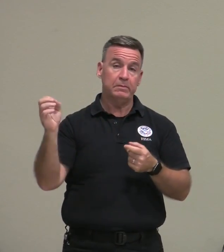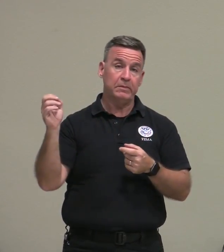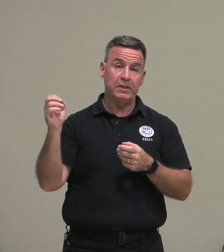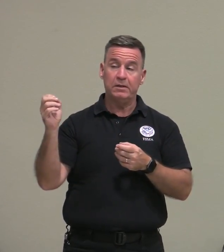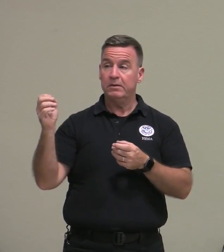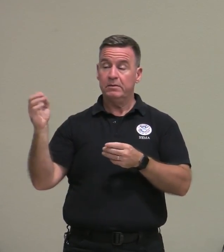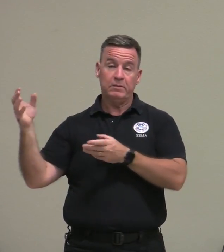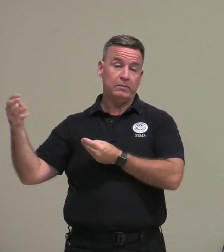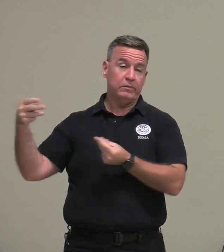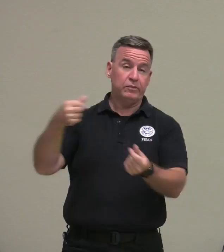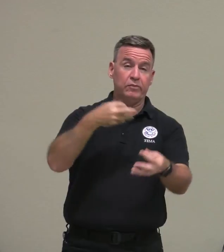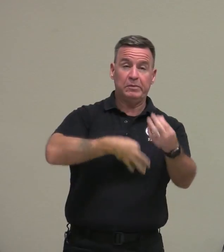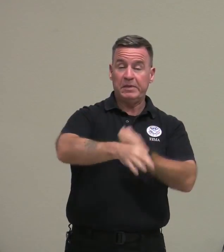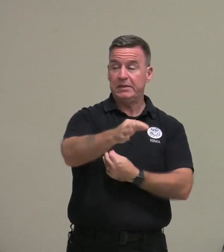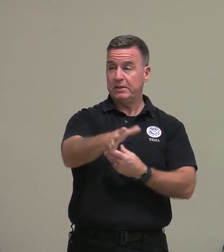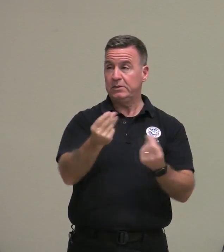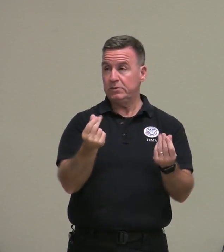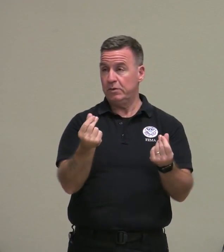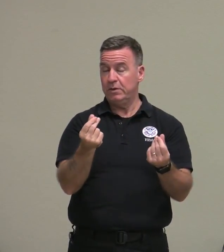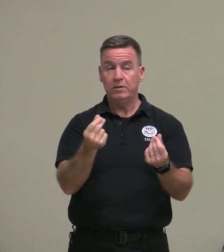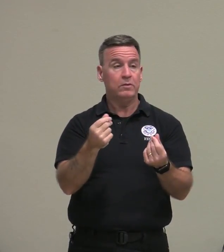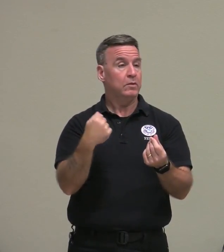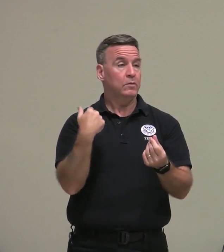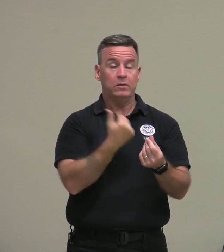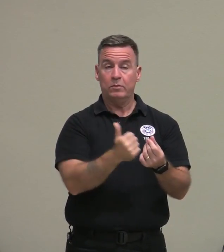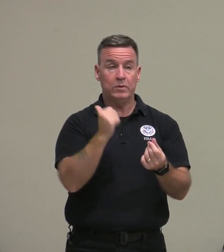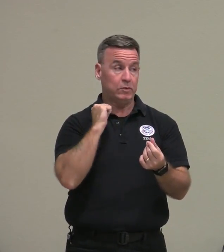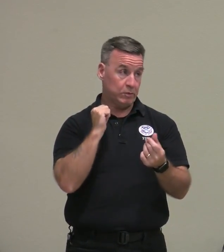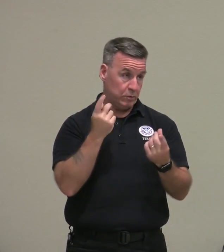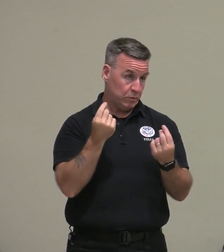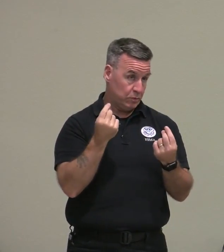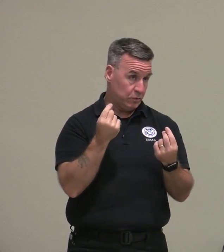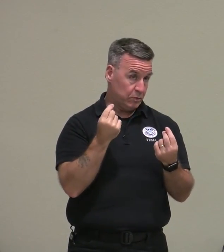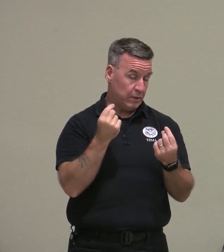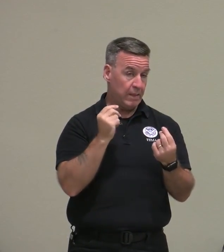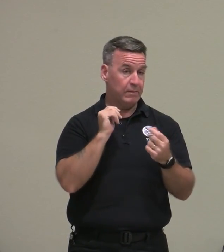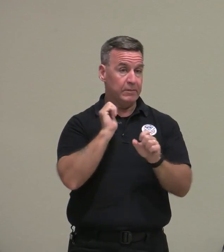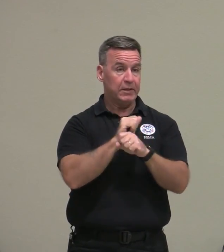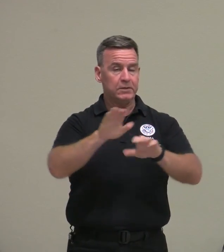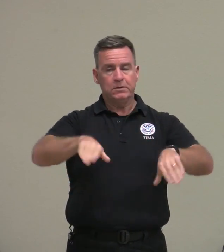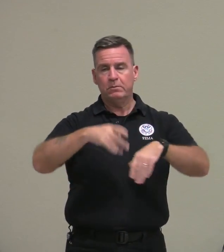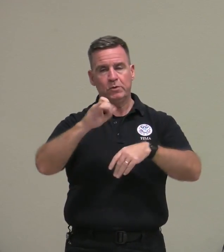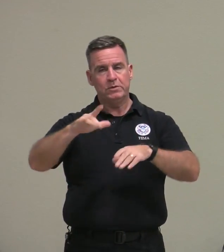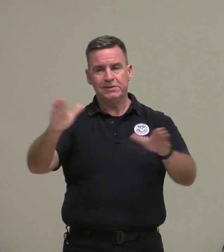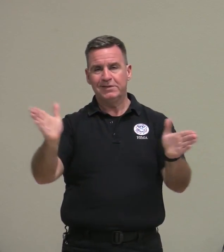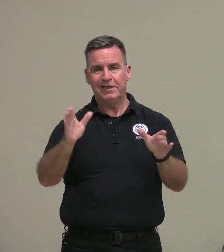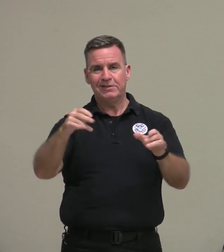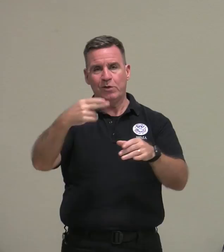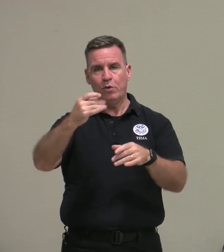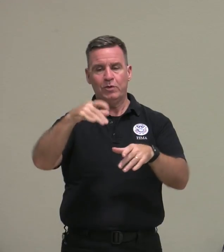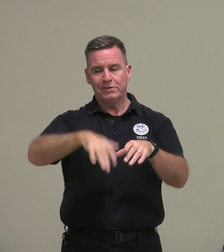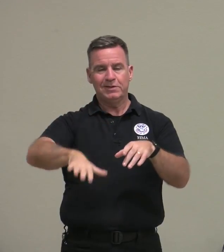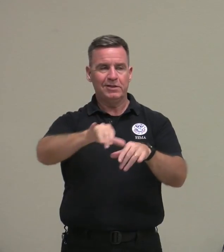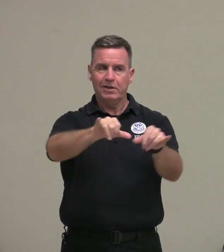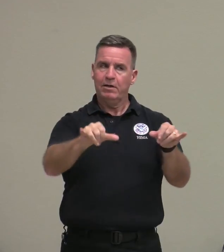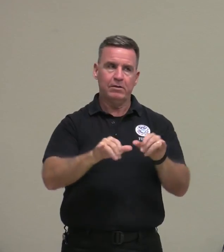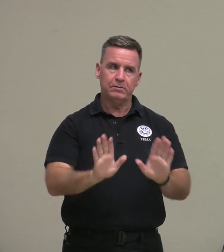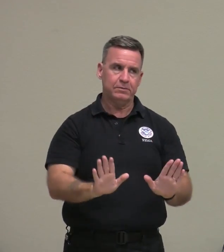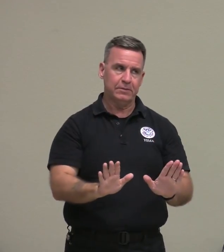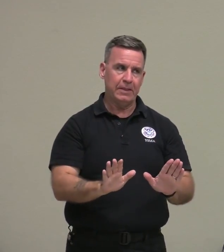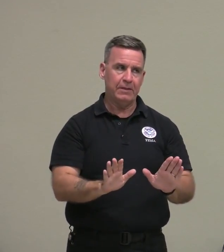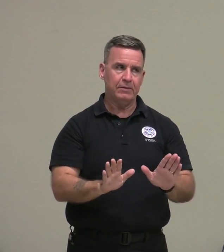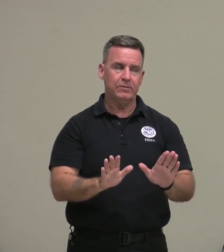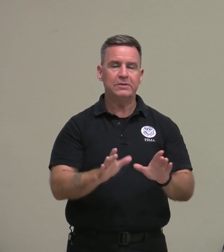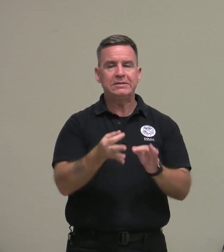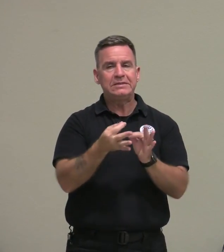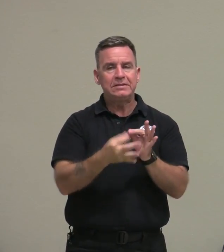that soil. What we will not be doing is creating swimming pool size holes in your yard. We